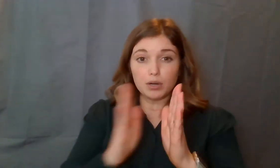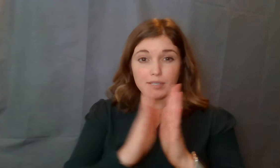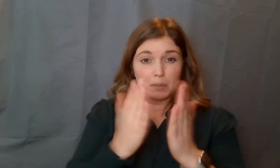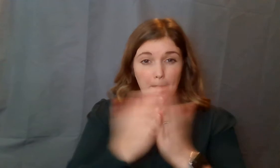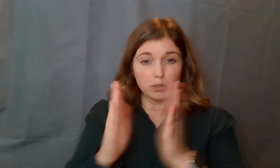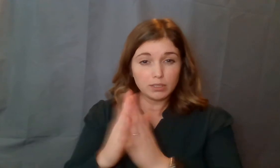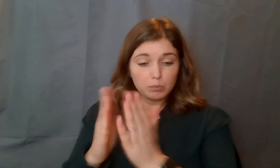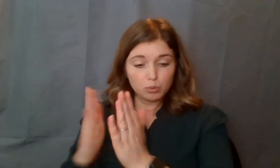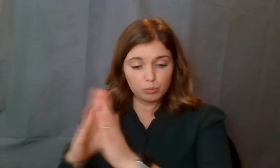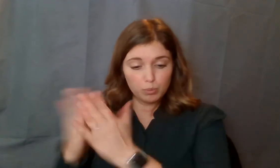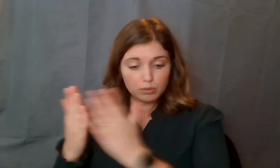books,